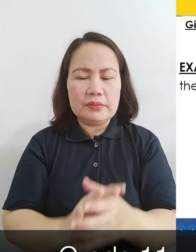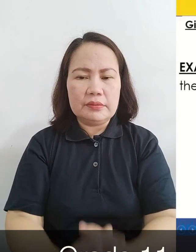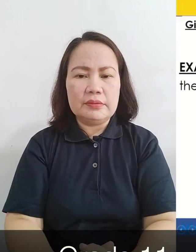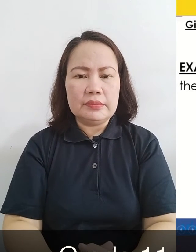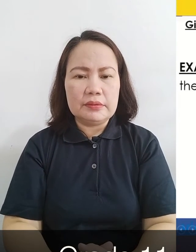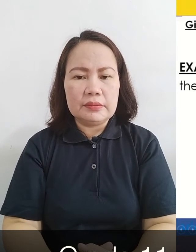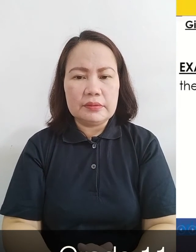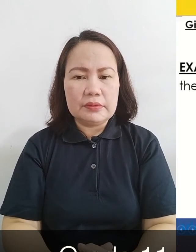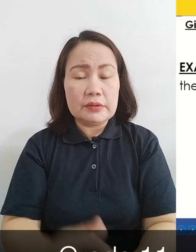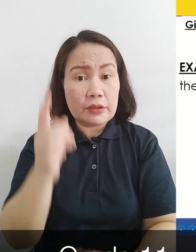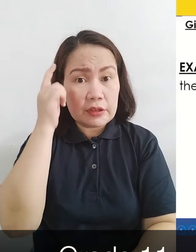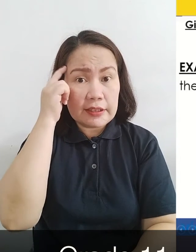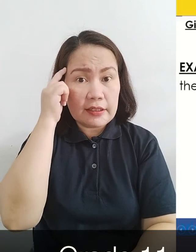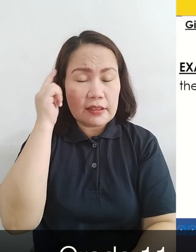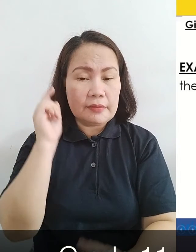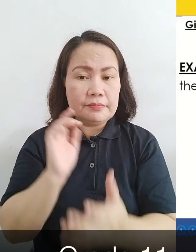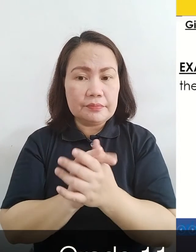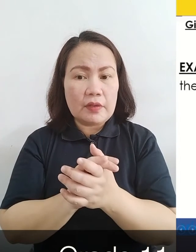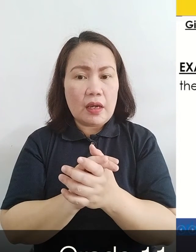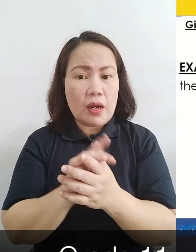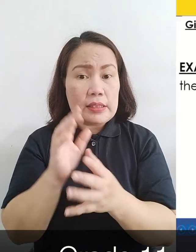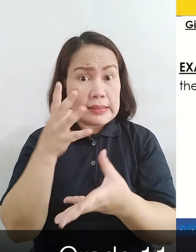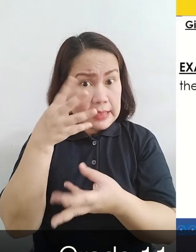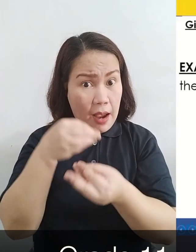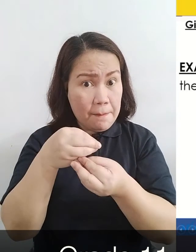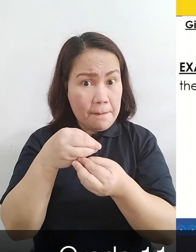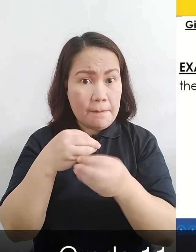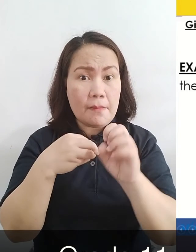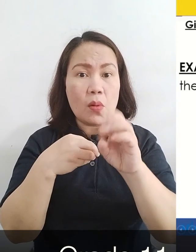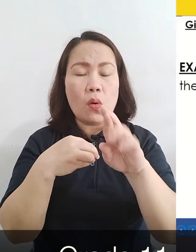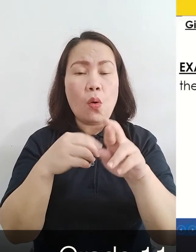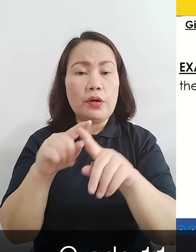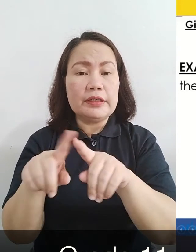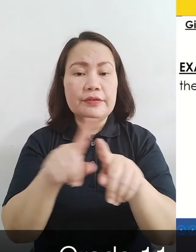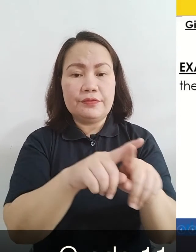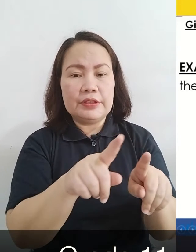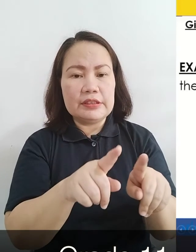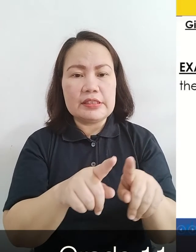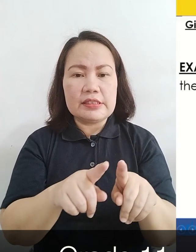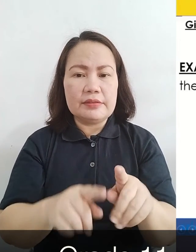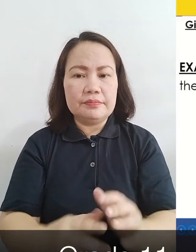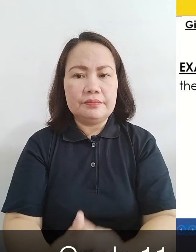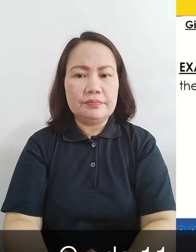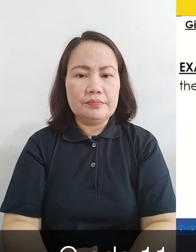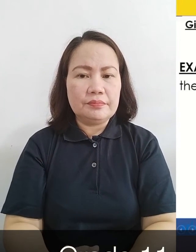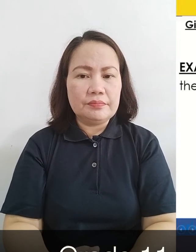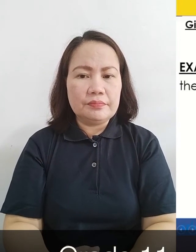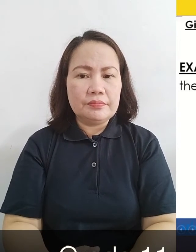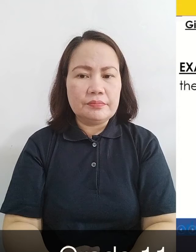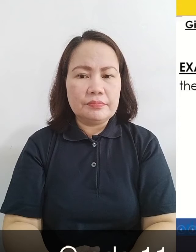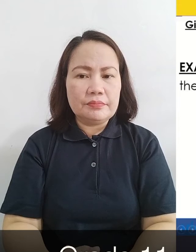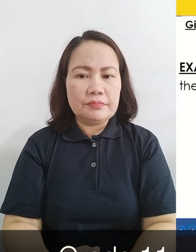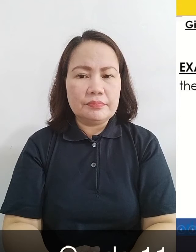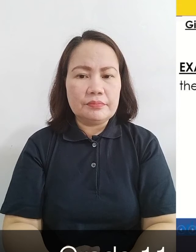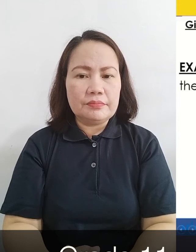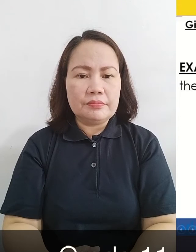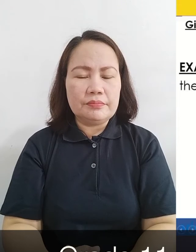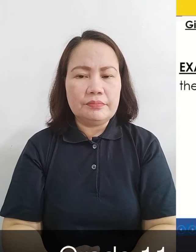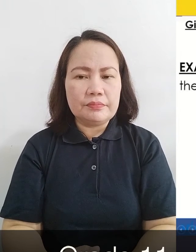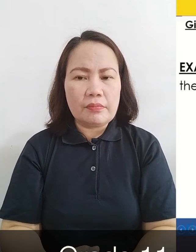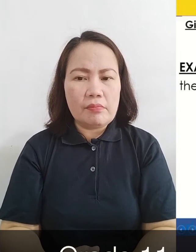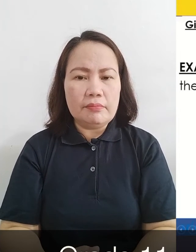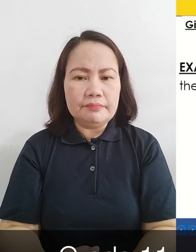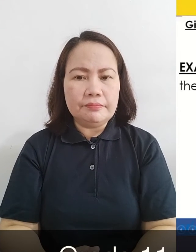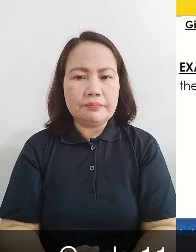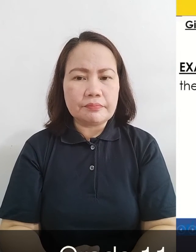isipin mo na lang kung sum ba siya nito ng f of x saka r of x, yan yung maitatry nyo, yung q of x saka